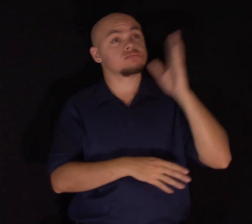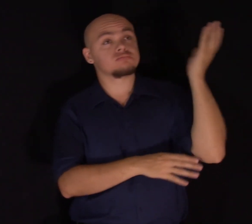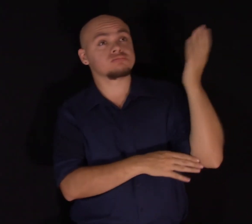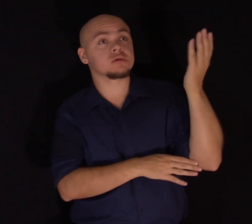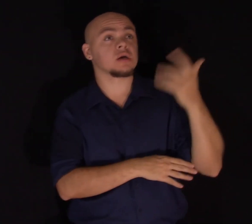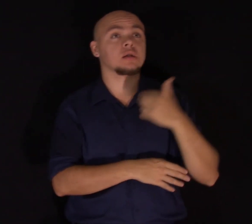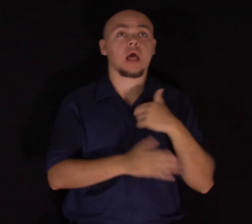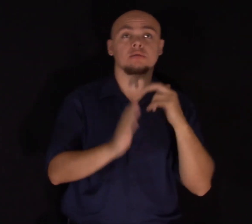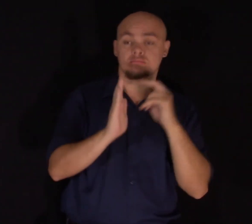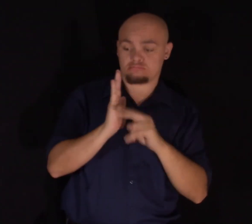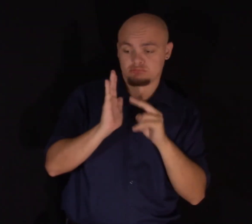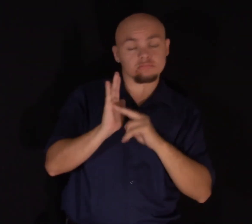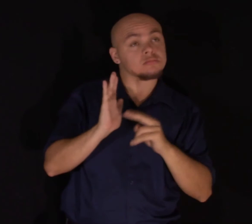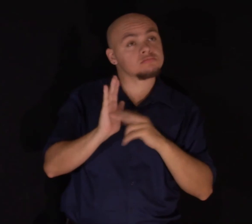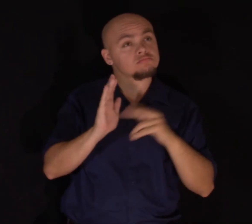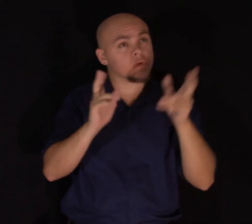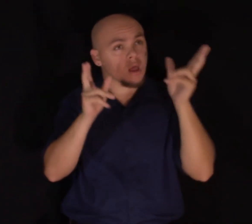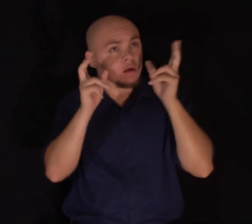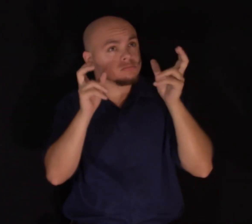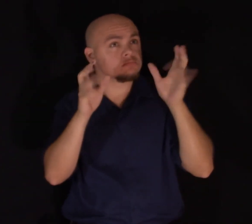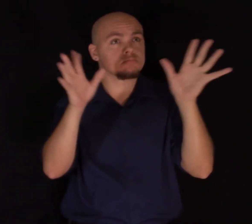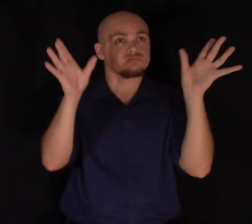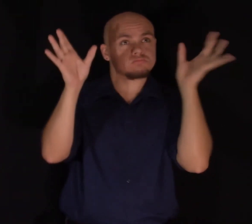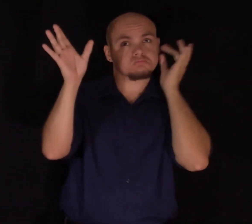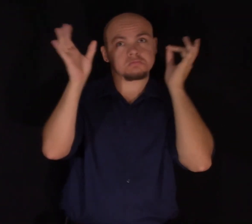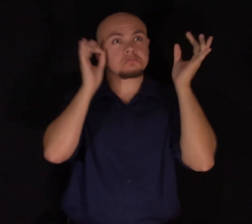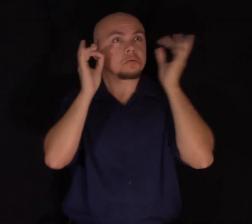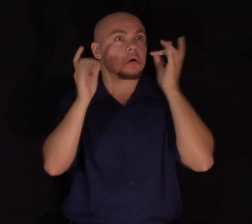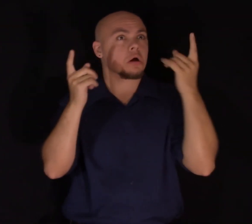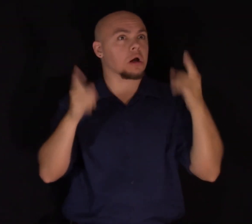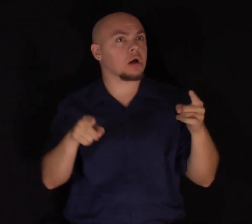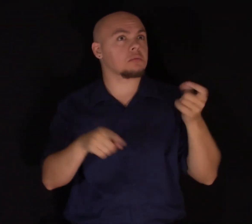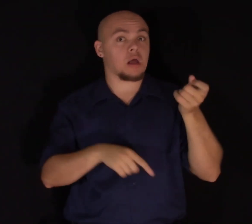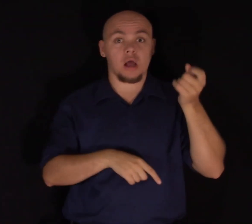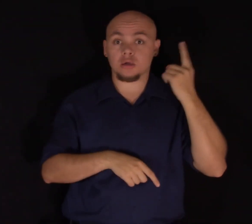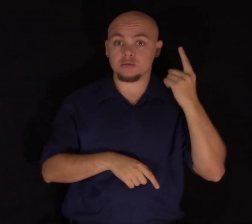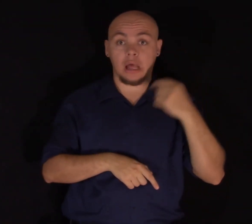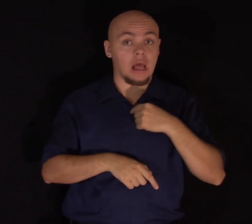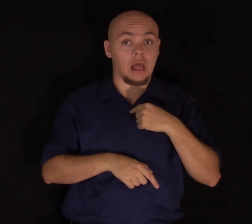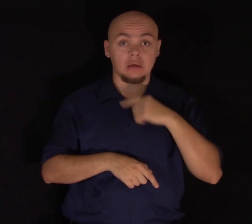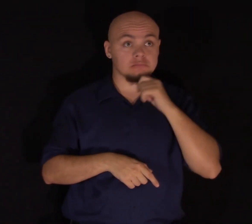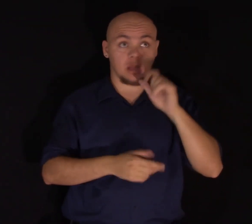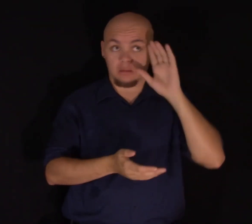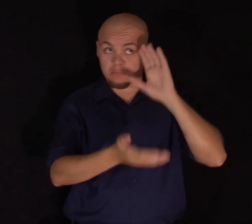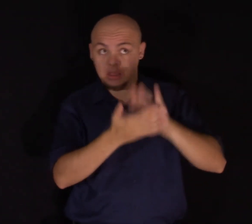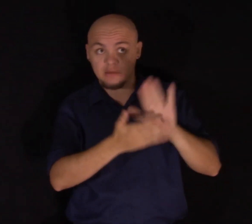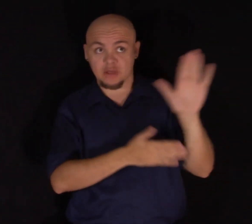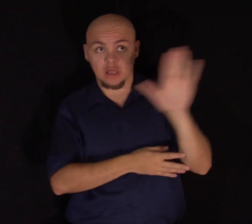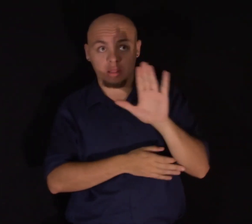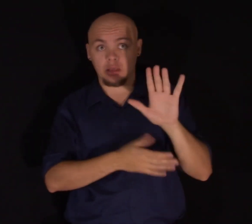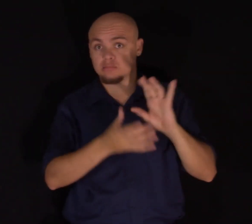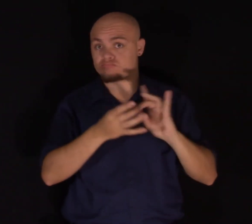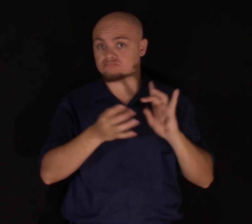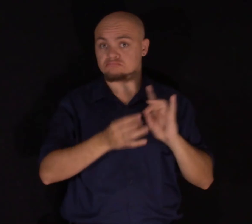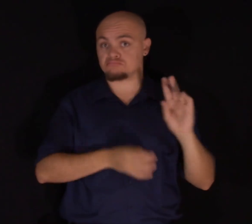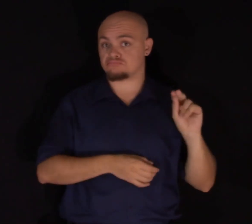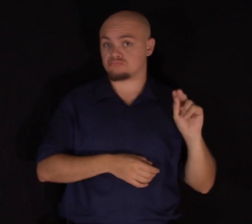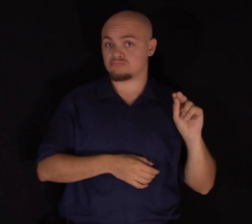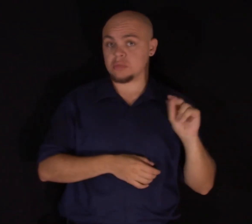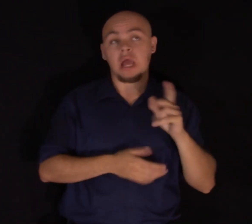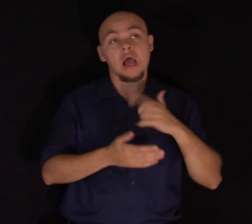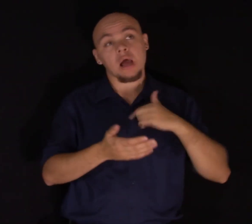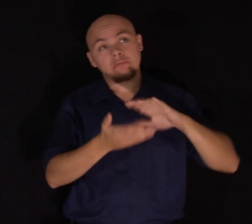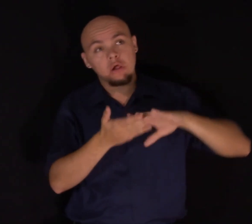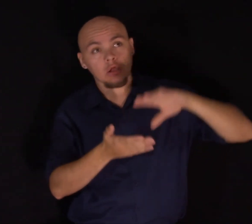take more notes and try to absorb and try to understand, not that I'm believing in what they're preaching, but I'm trying to learn